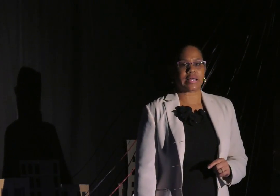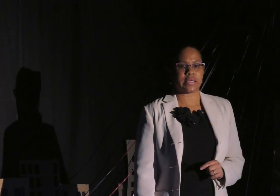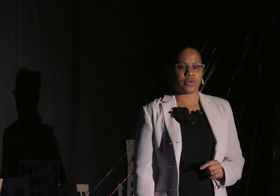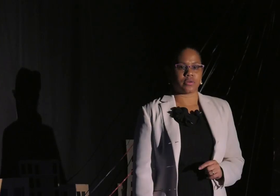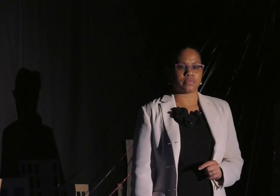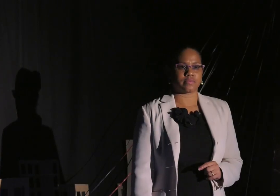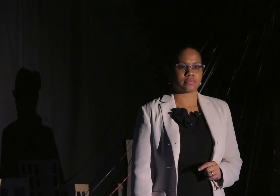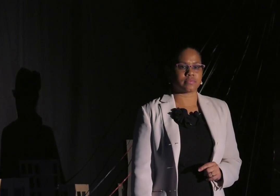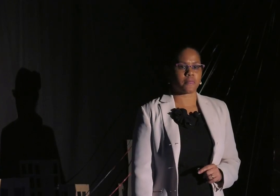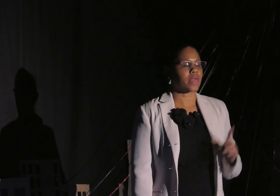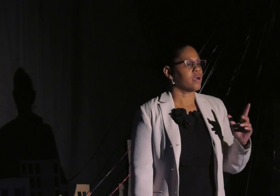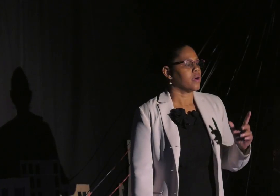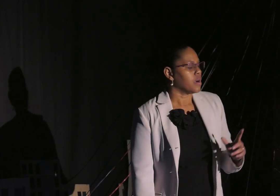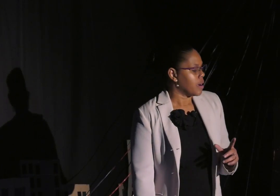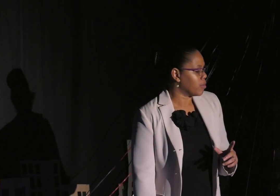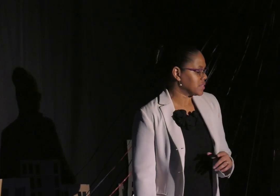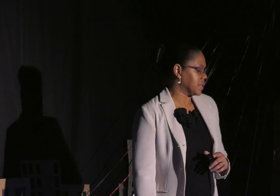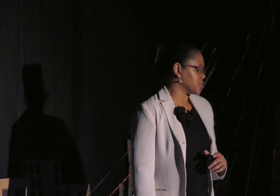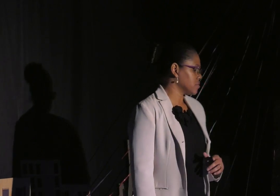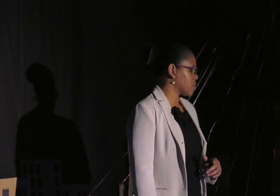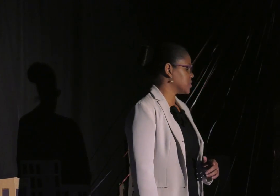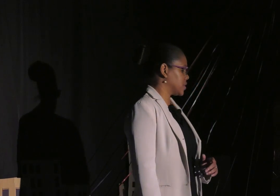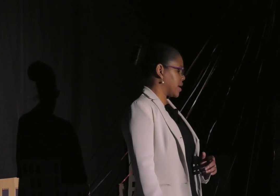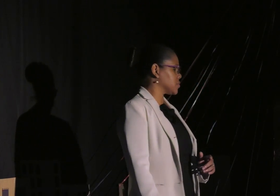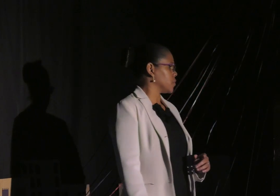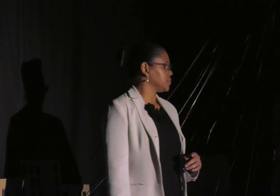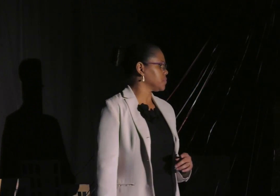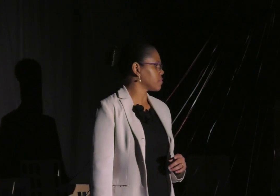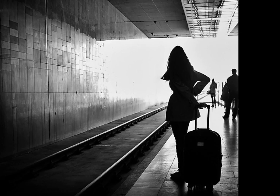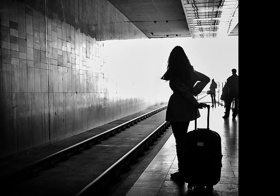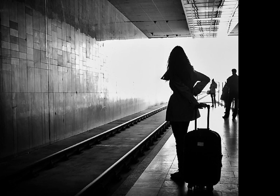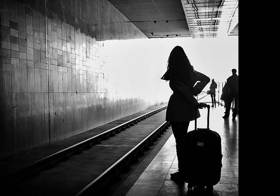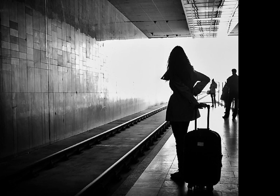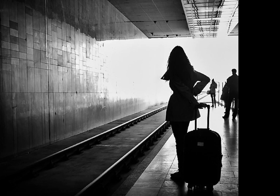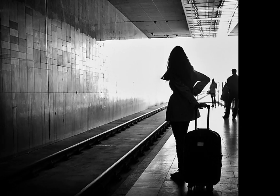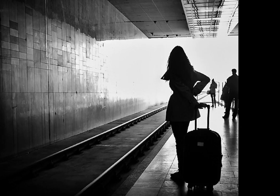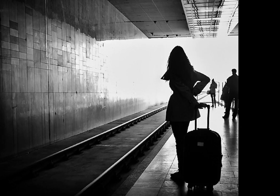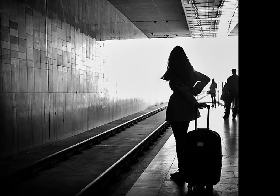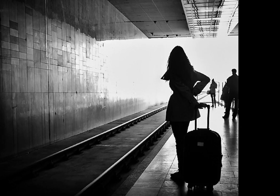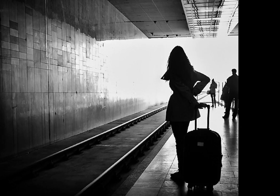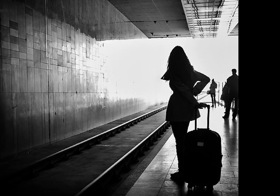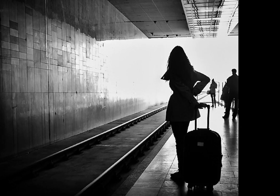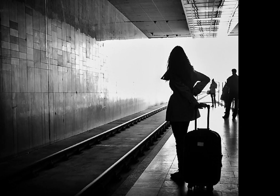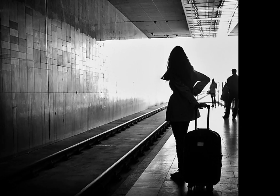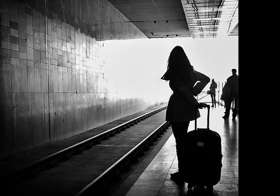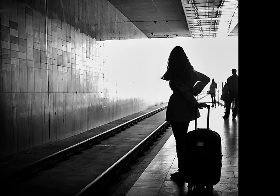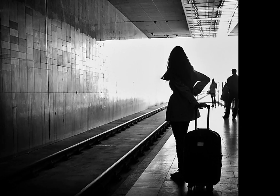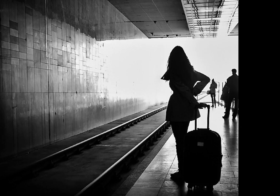continued. Months later, I went away to high school. and I was at high school for months at a time.